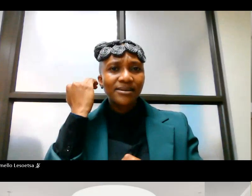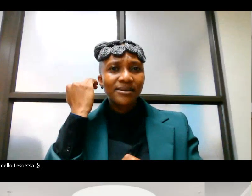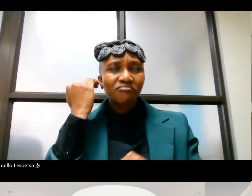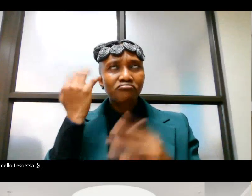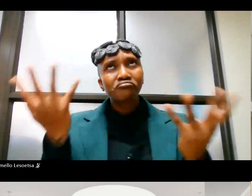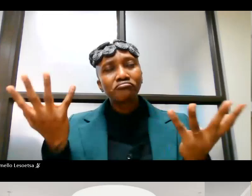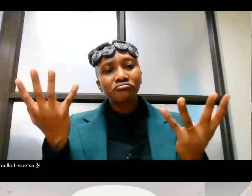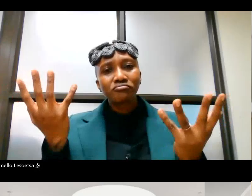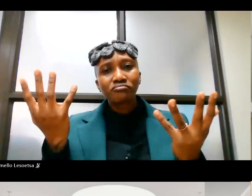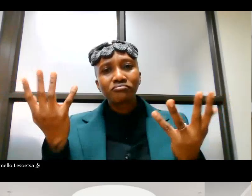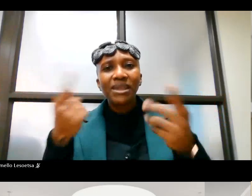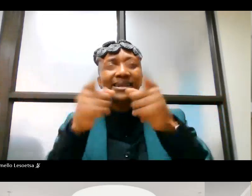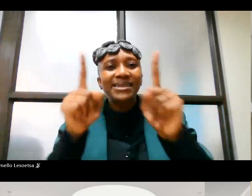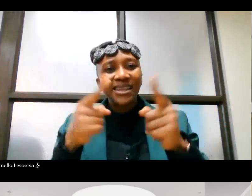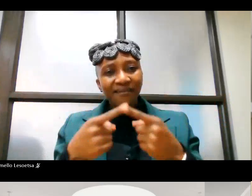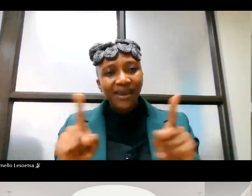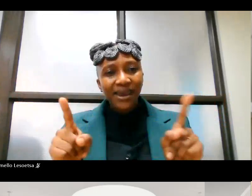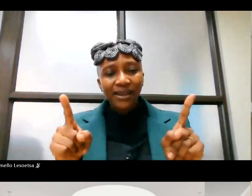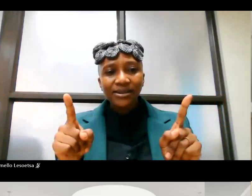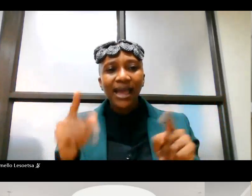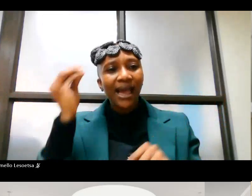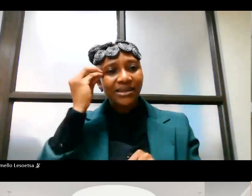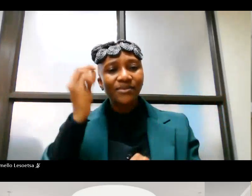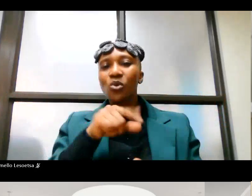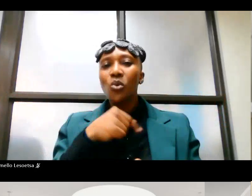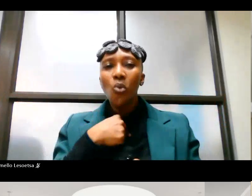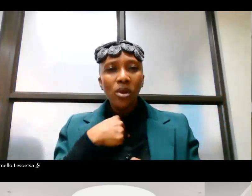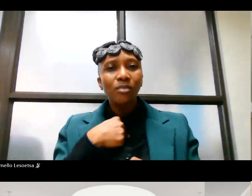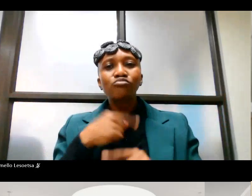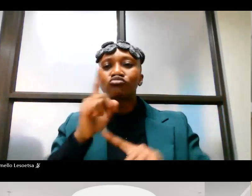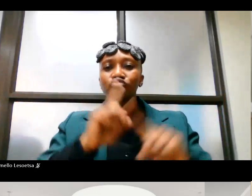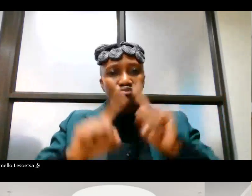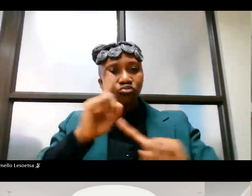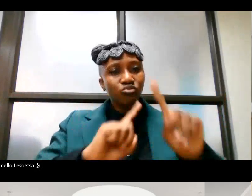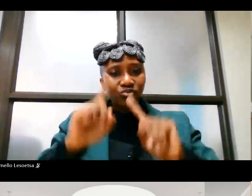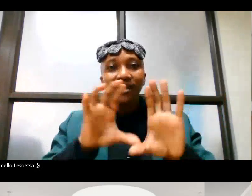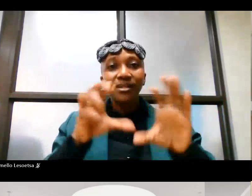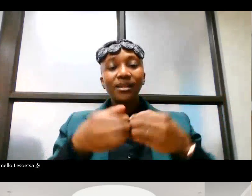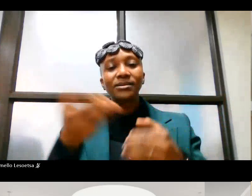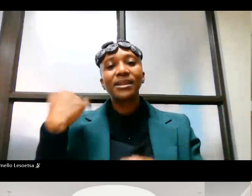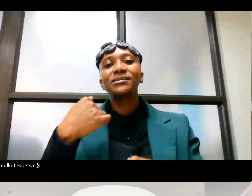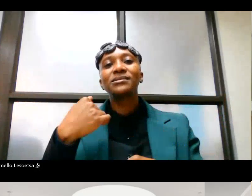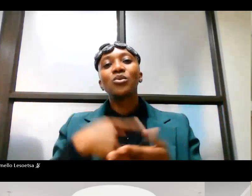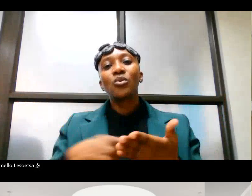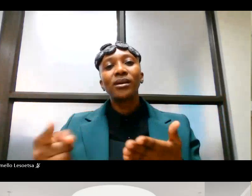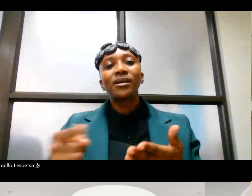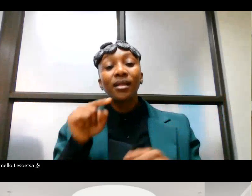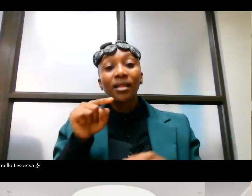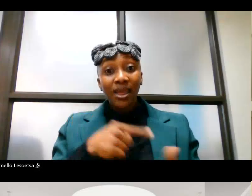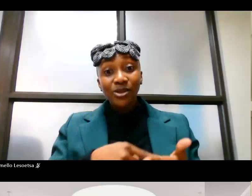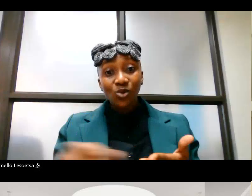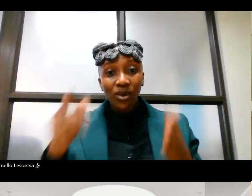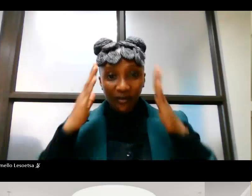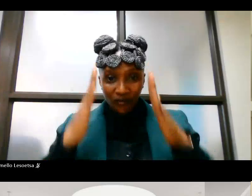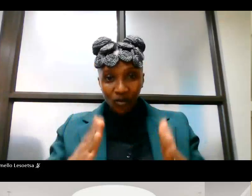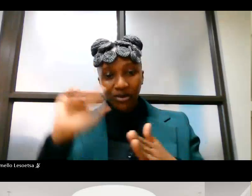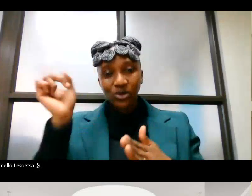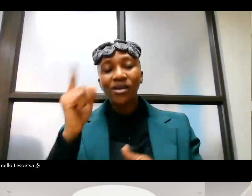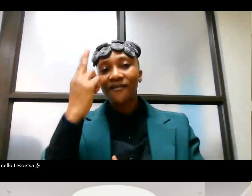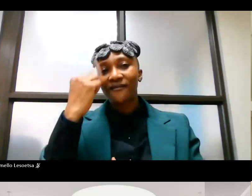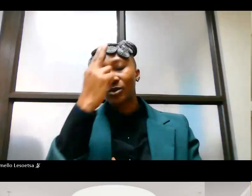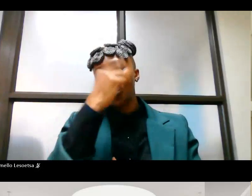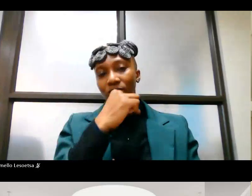different aspects that we spoke about. This week we're going into visual impairment. Okay, we're going